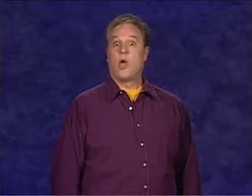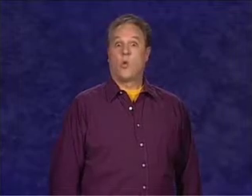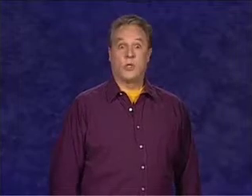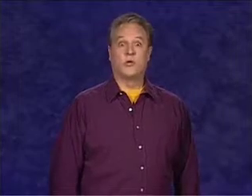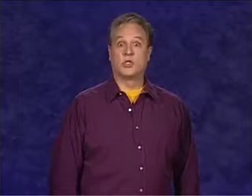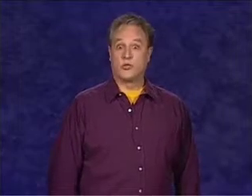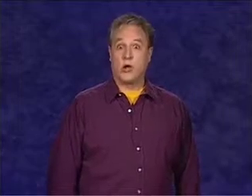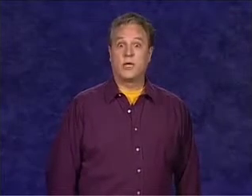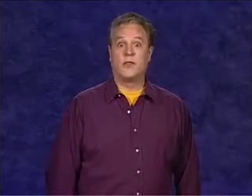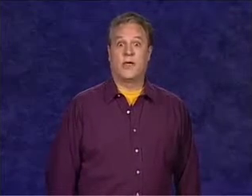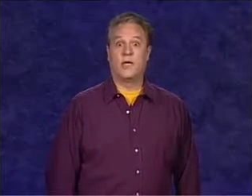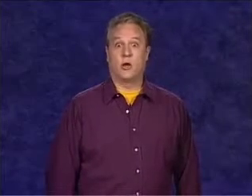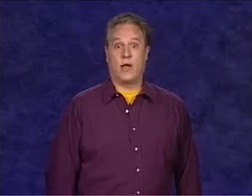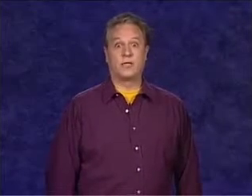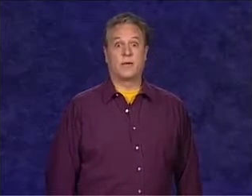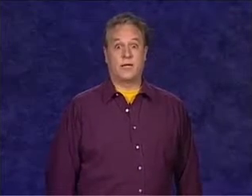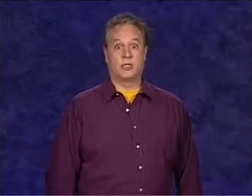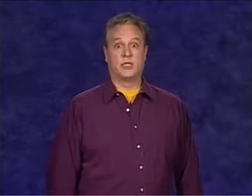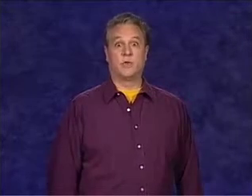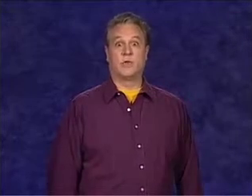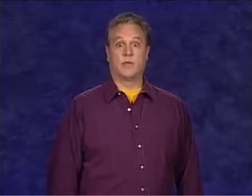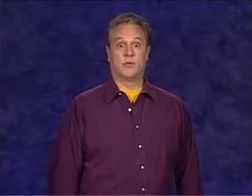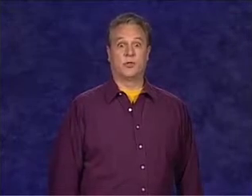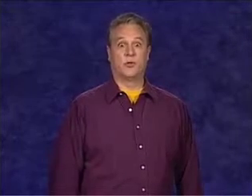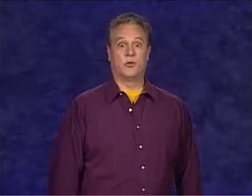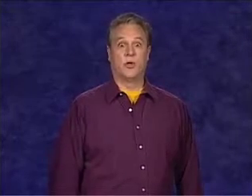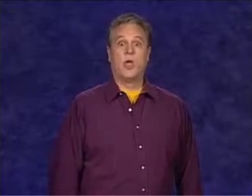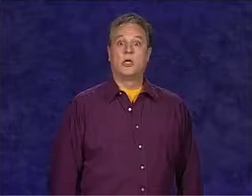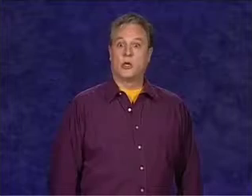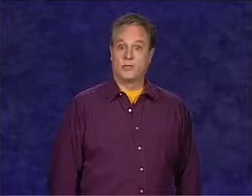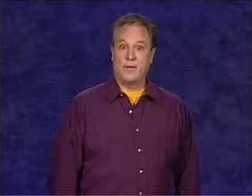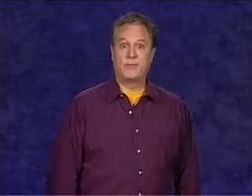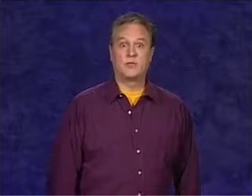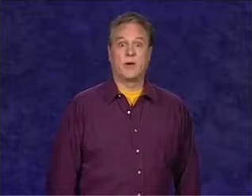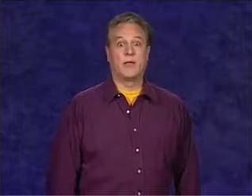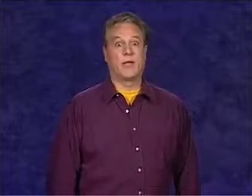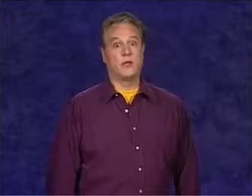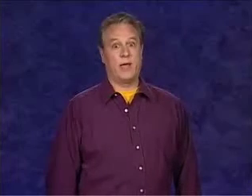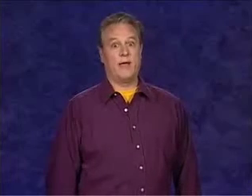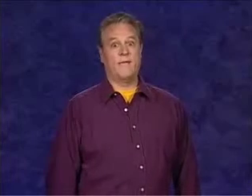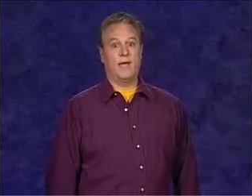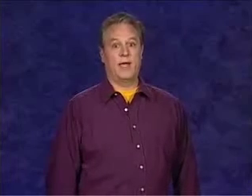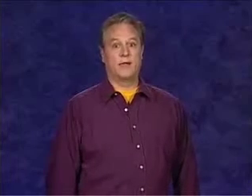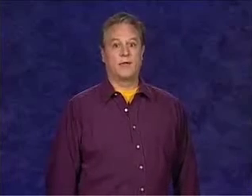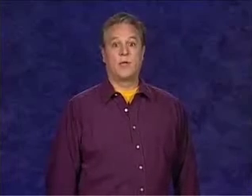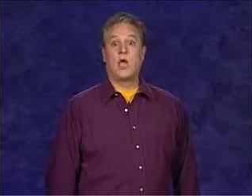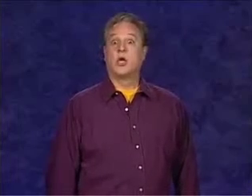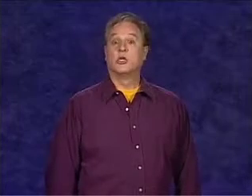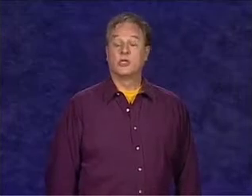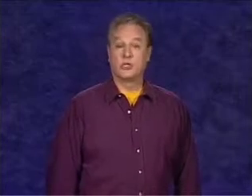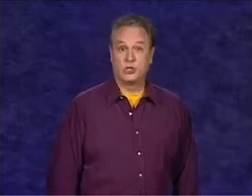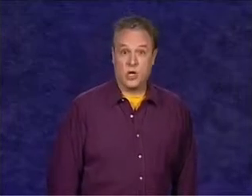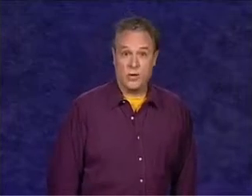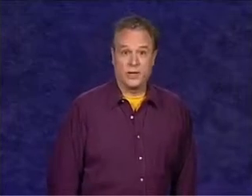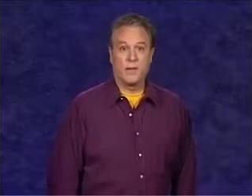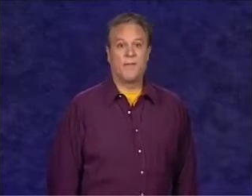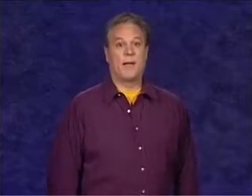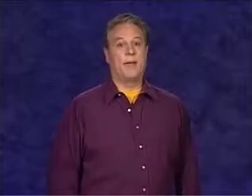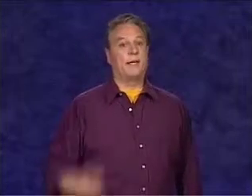When you strongly think your expectations will come true, you're demonstrating that you have faith. Show it by making